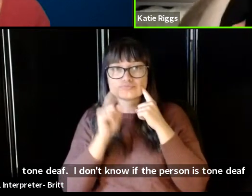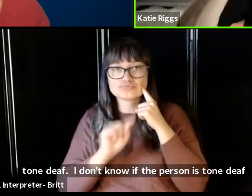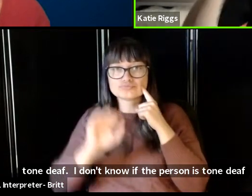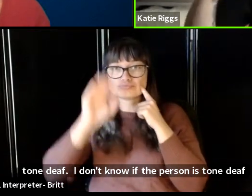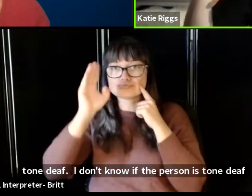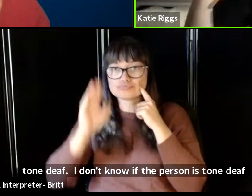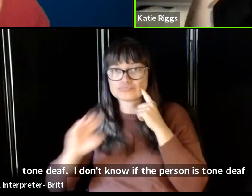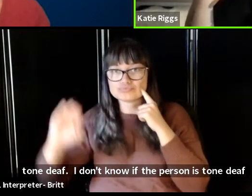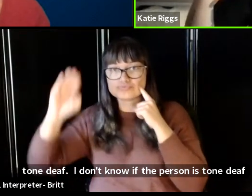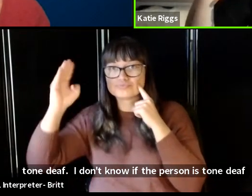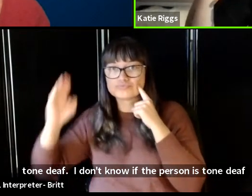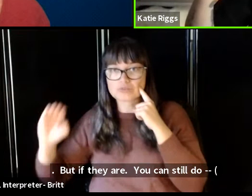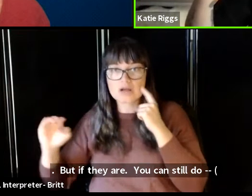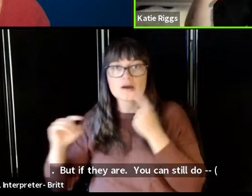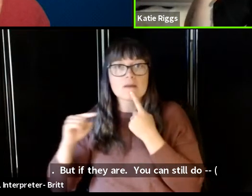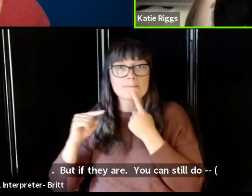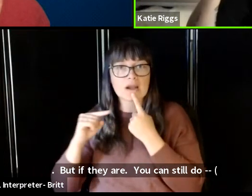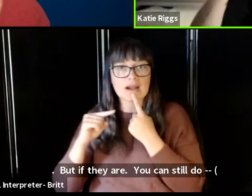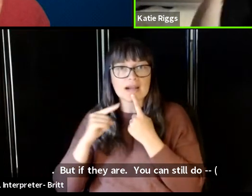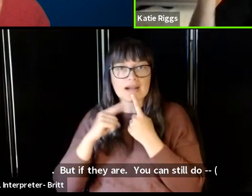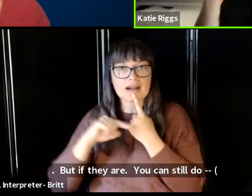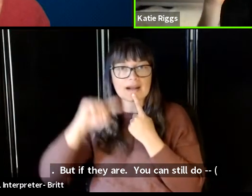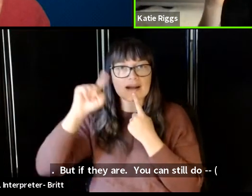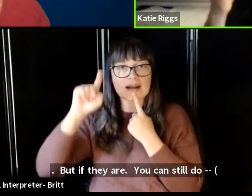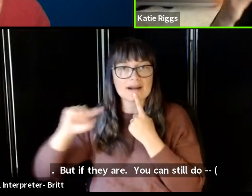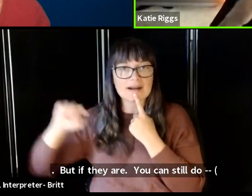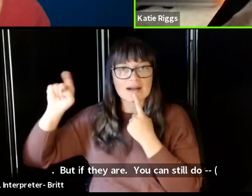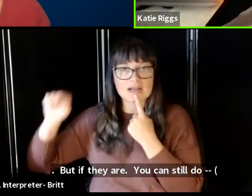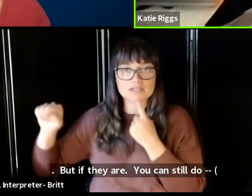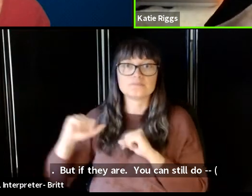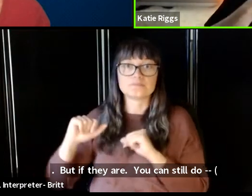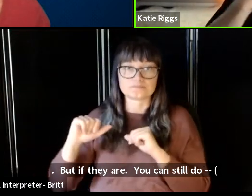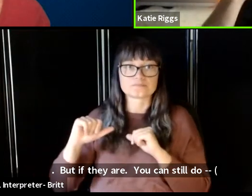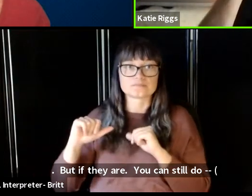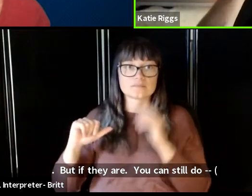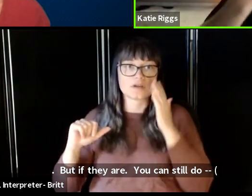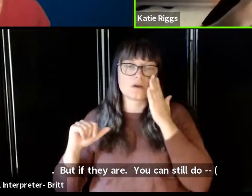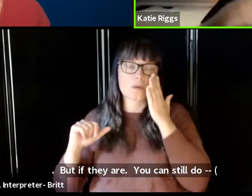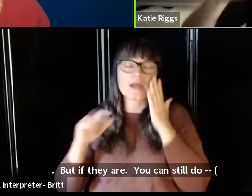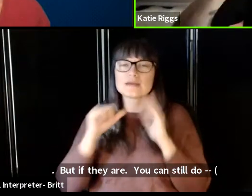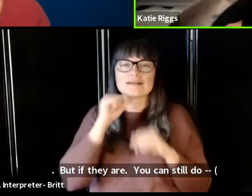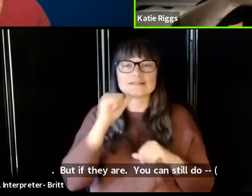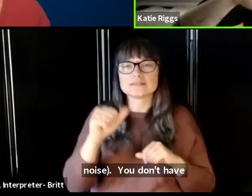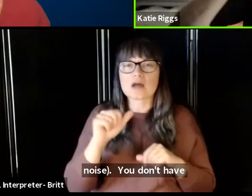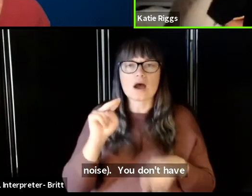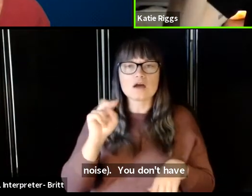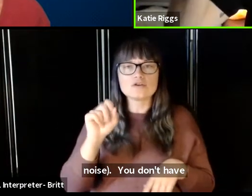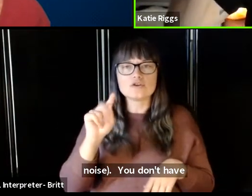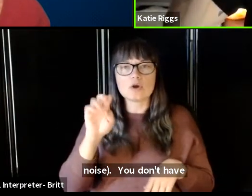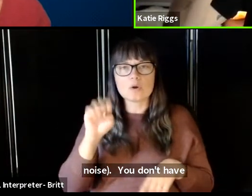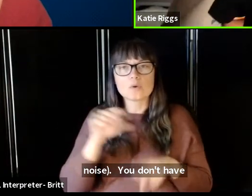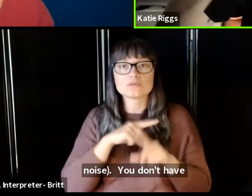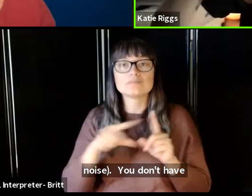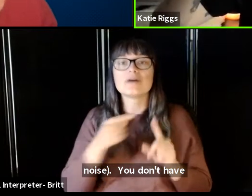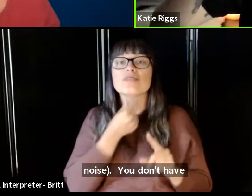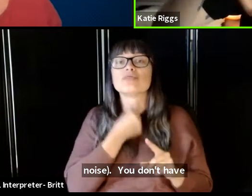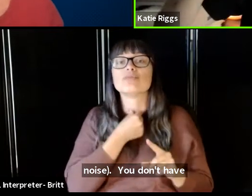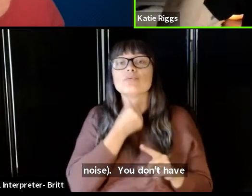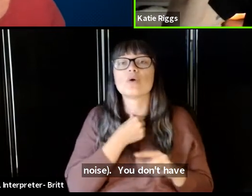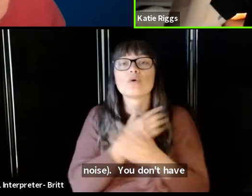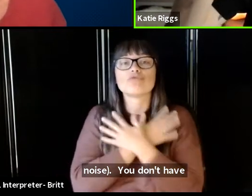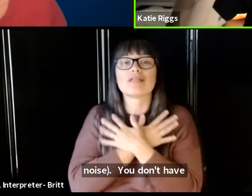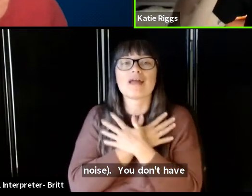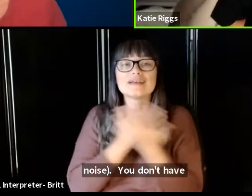and you don't even have to be mindful about really the notes. You just have to be mindful of your throat staying really relaxed and running the siren up